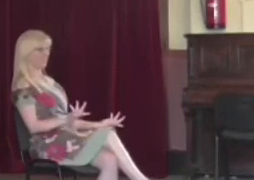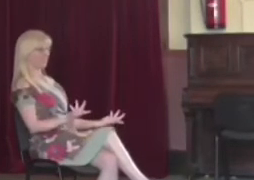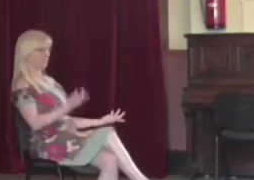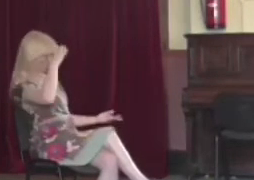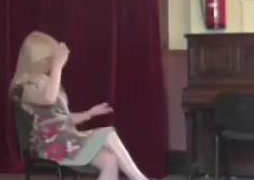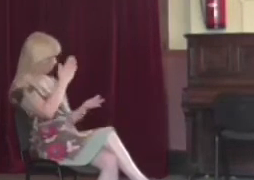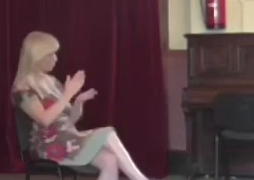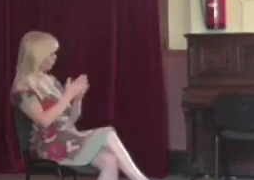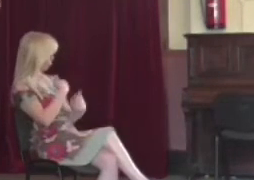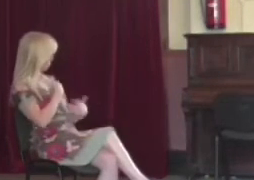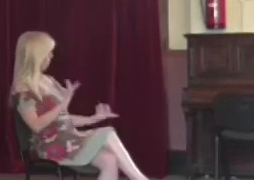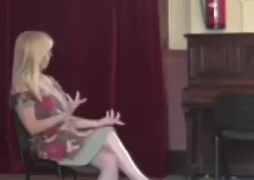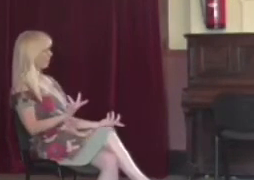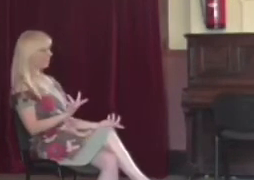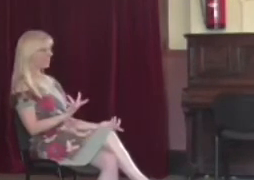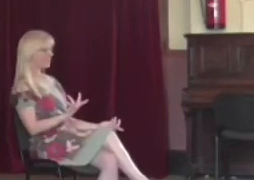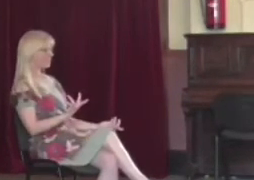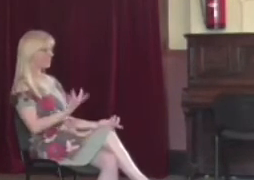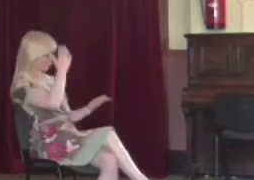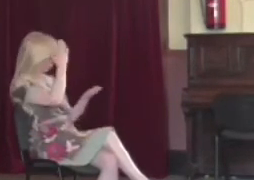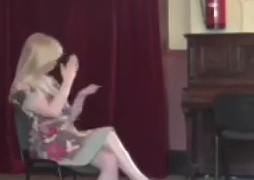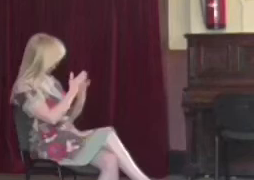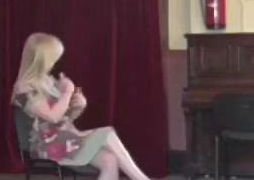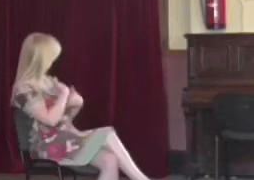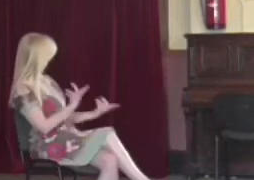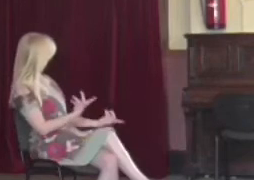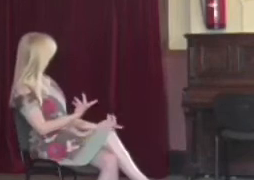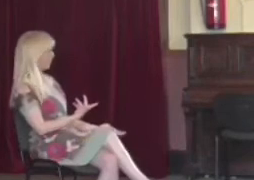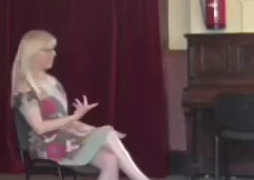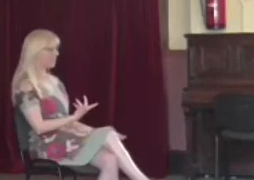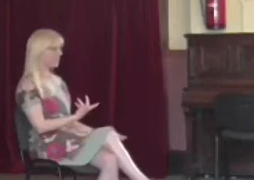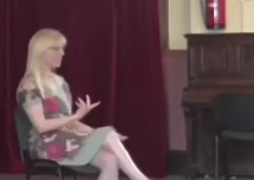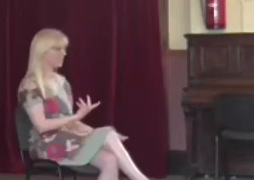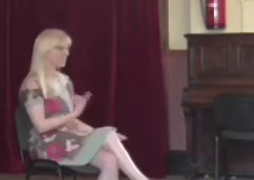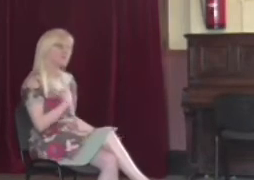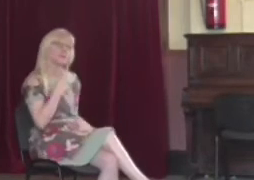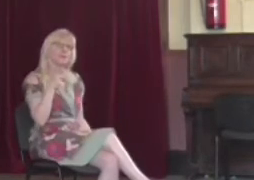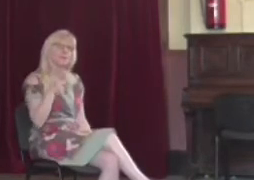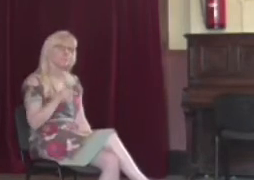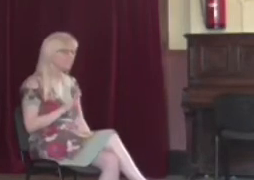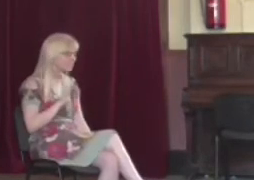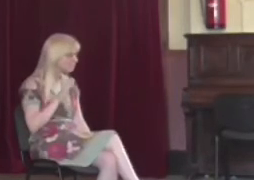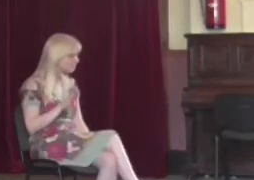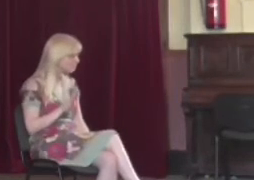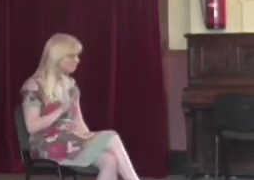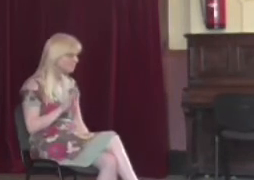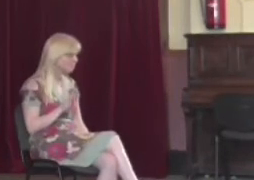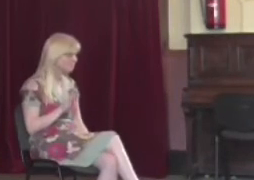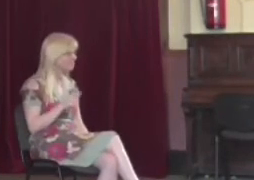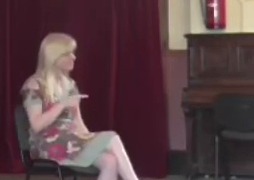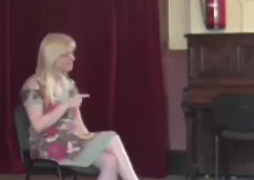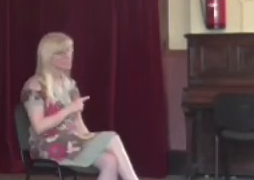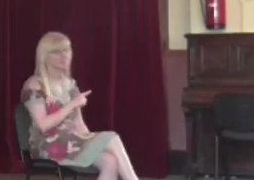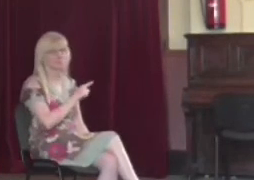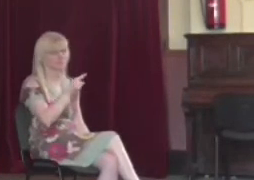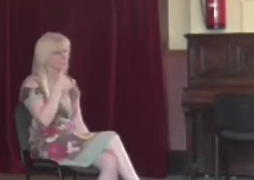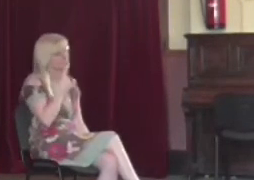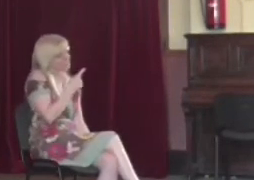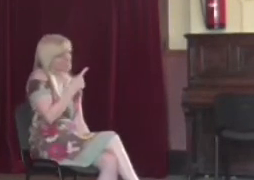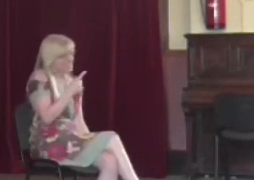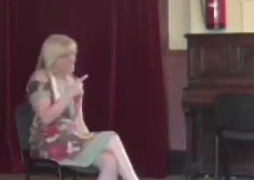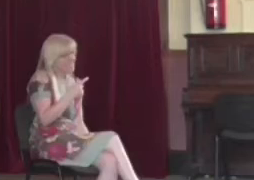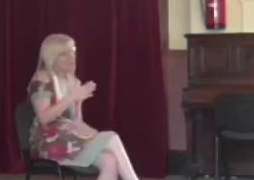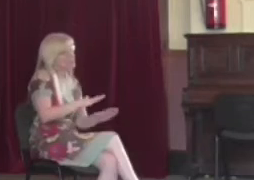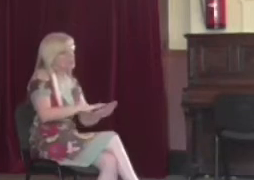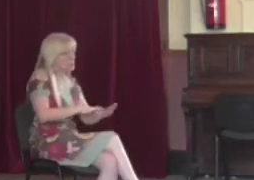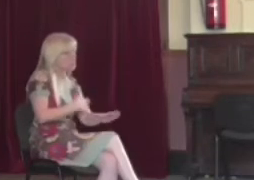had, you know, every time a new person has come to this group, you know, they straight away the next day will either come and shake your hand and say, I've